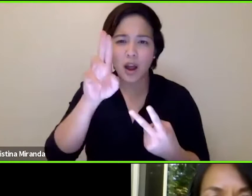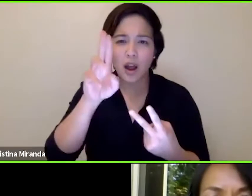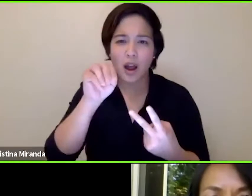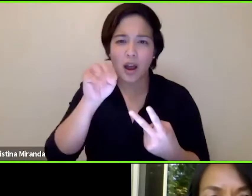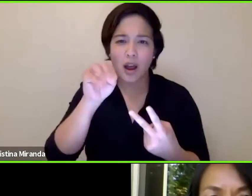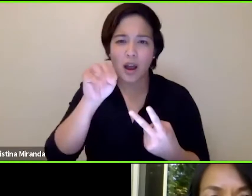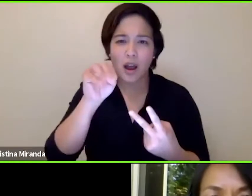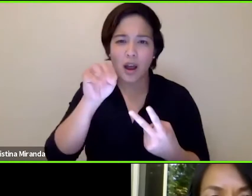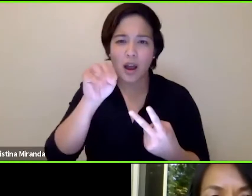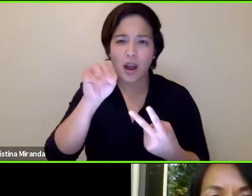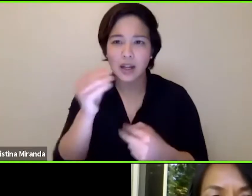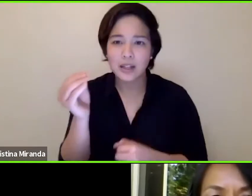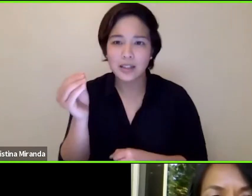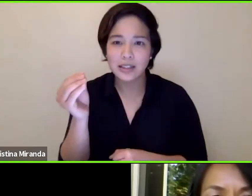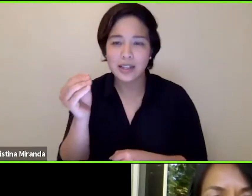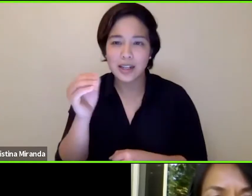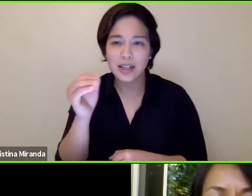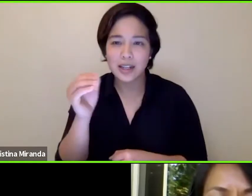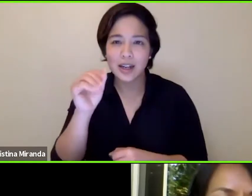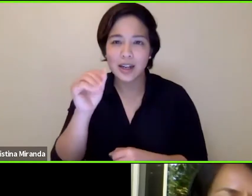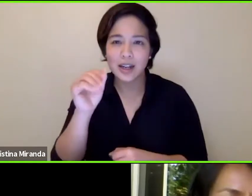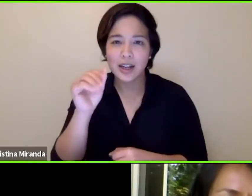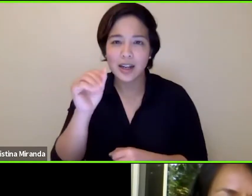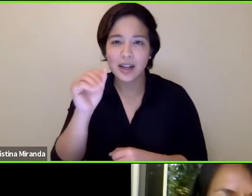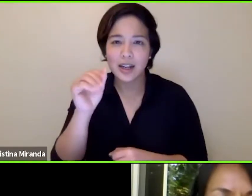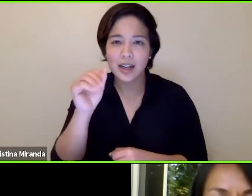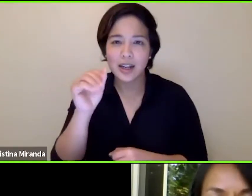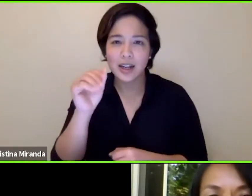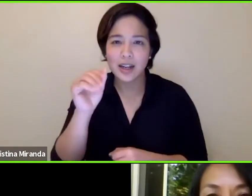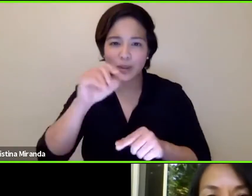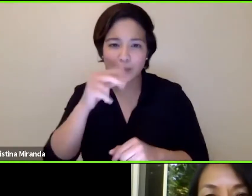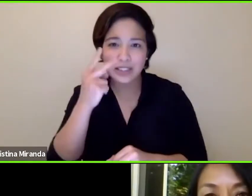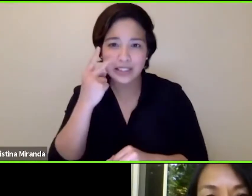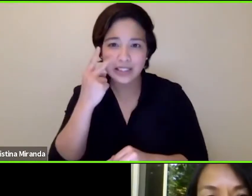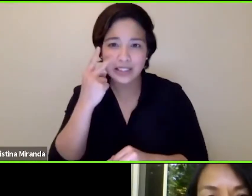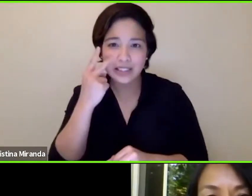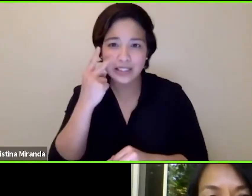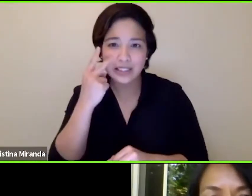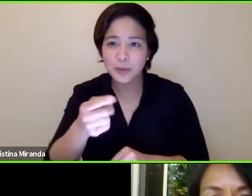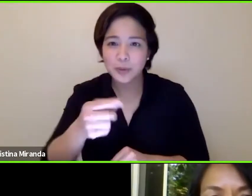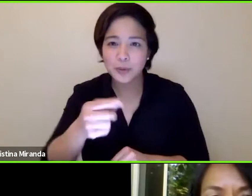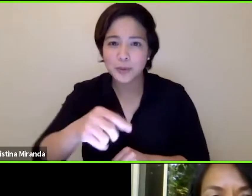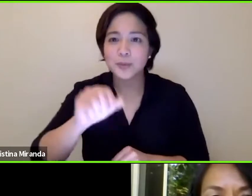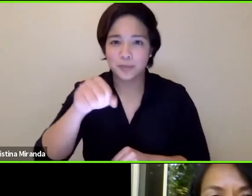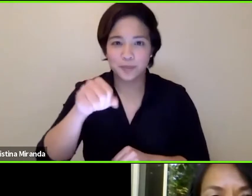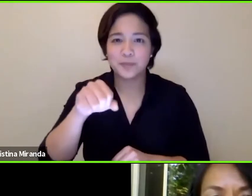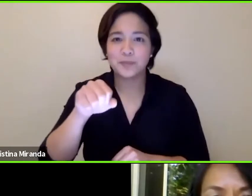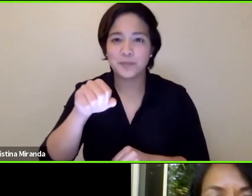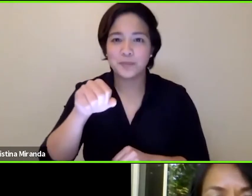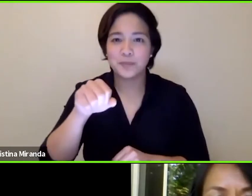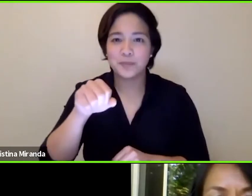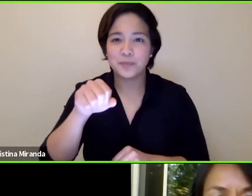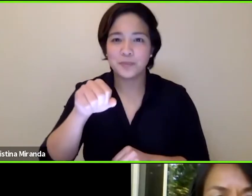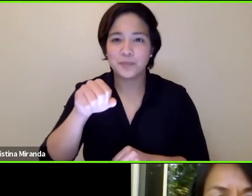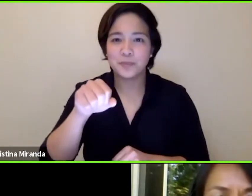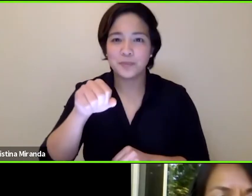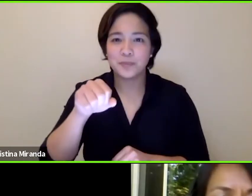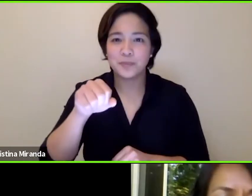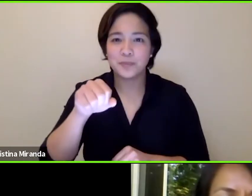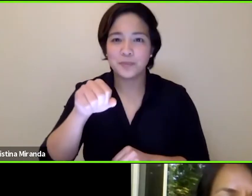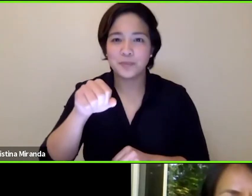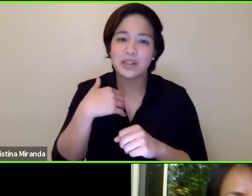activate your video. I don't see you on there yet. Can you hear me now? Yes. Hi, everyone. My name is Tossie